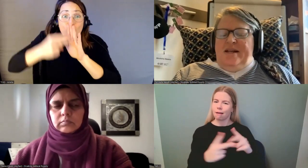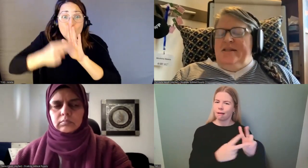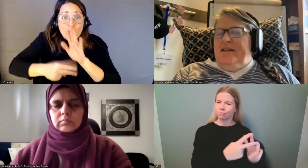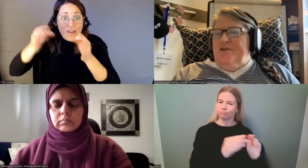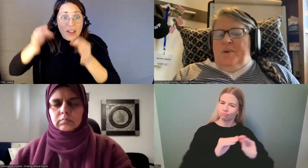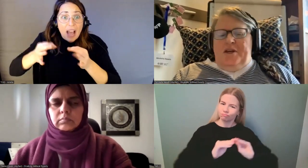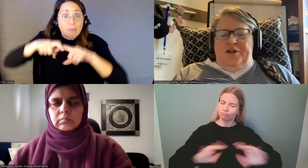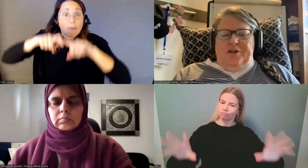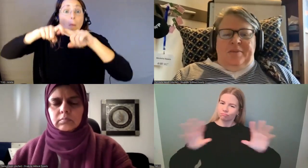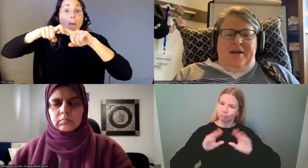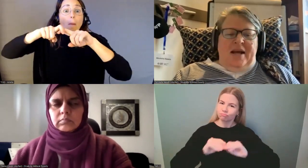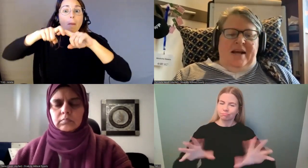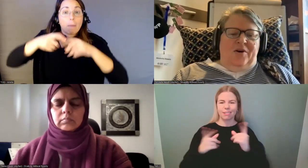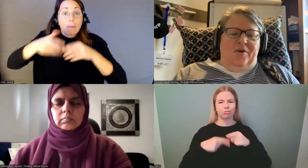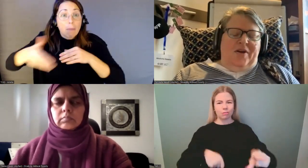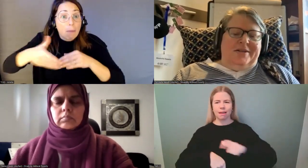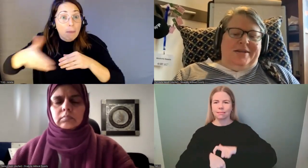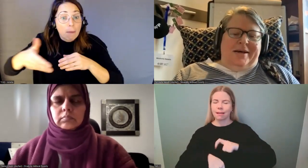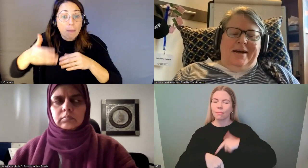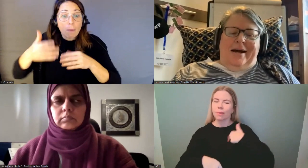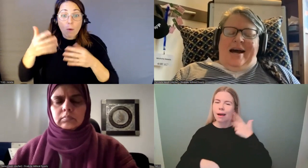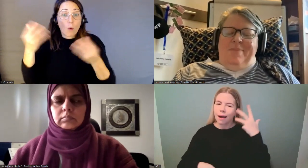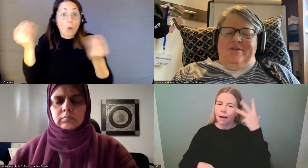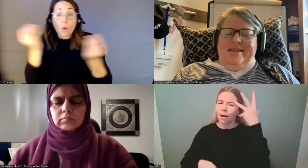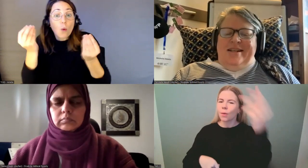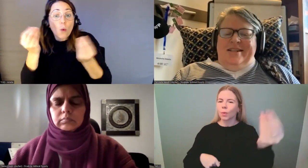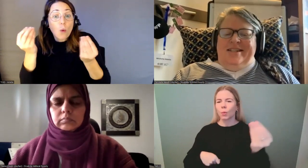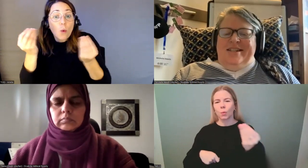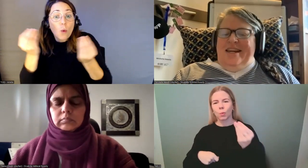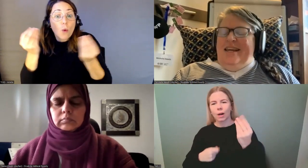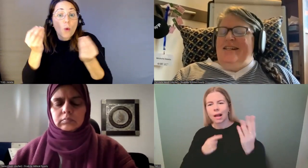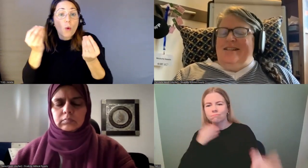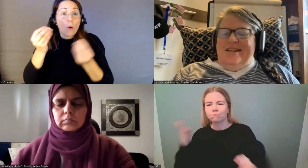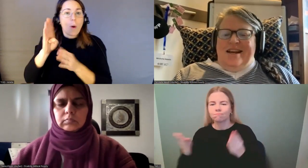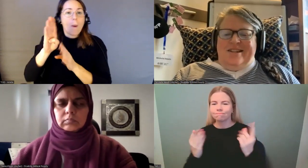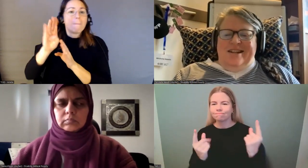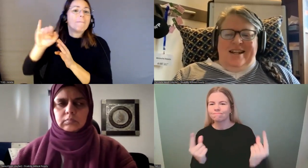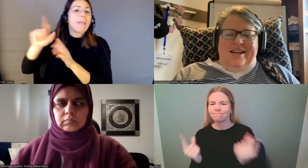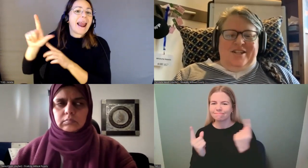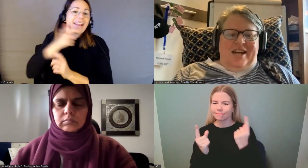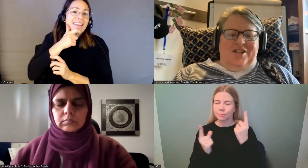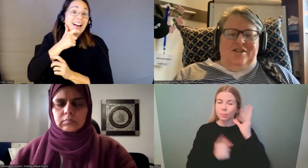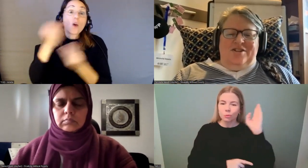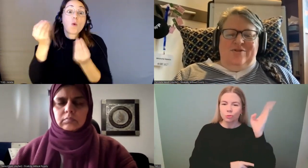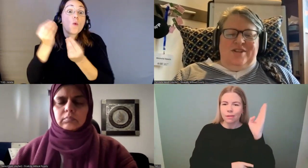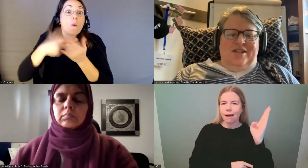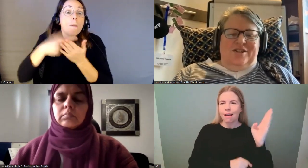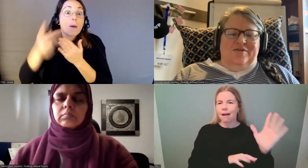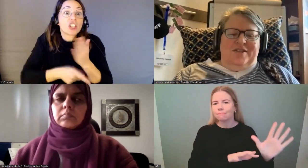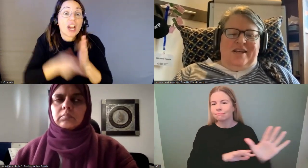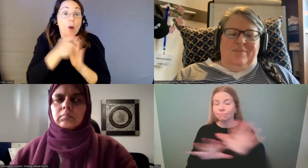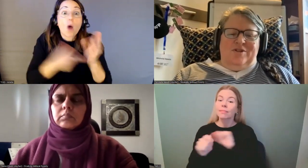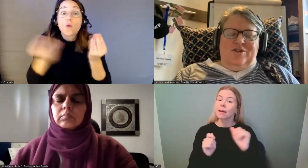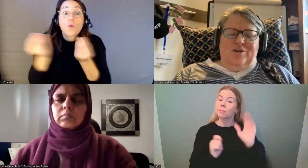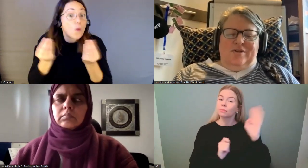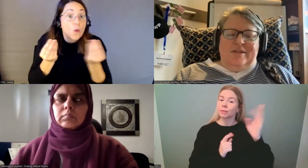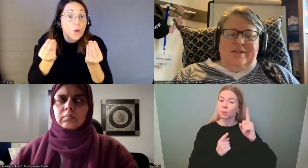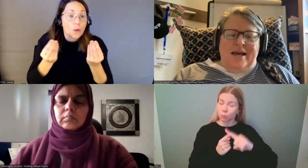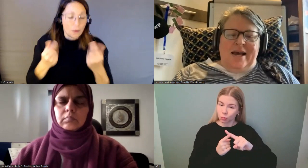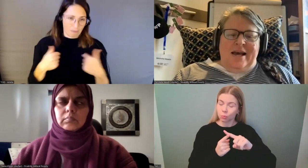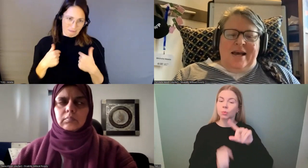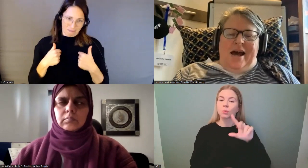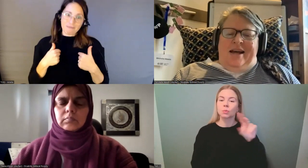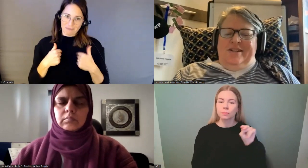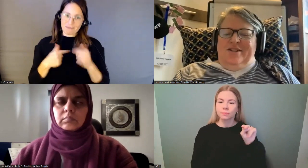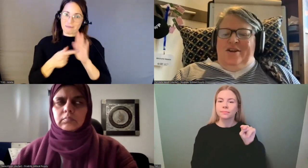much presenting as we could. I mean, I know that I presented to NEEDS, the National Education Association of Disabled